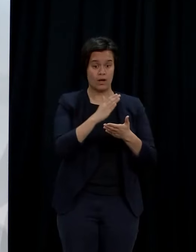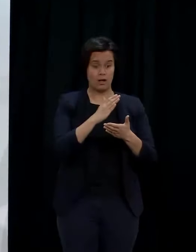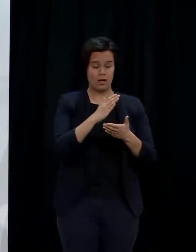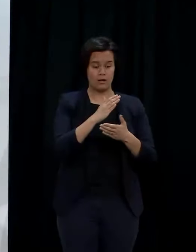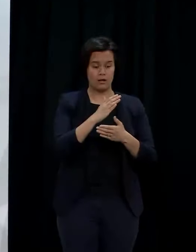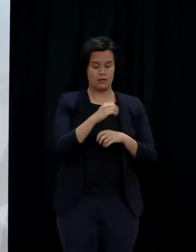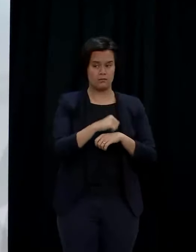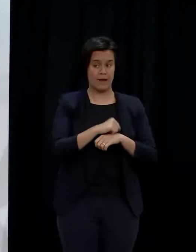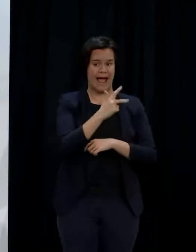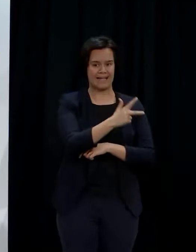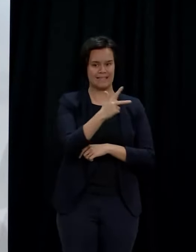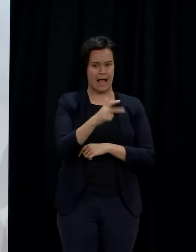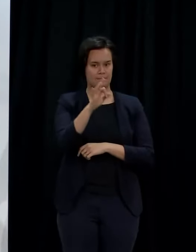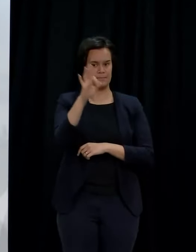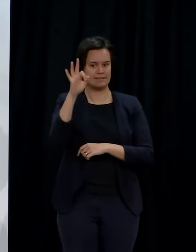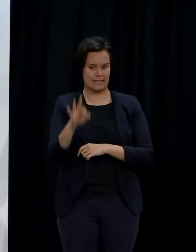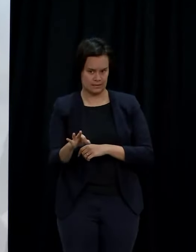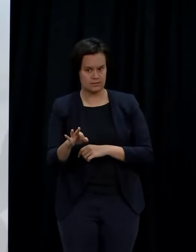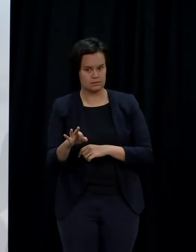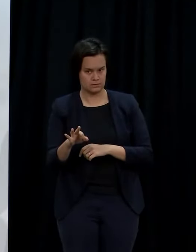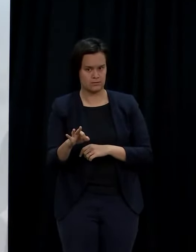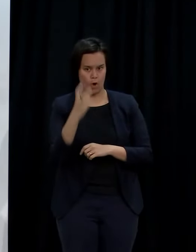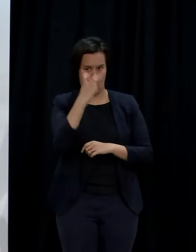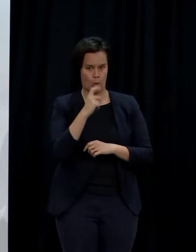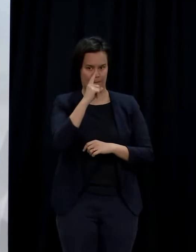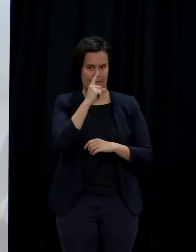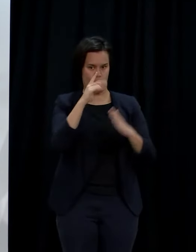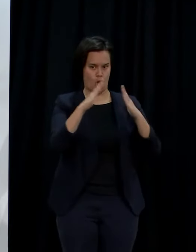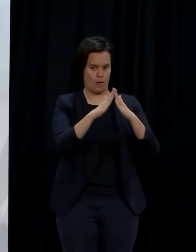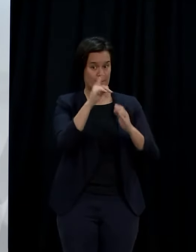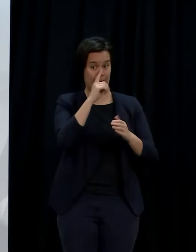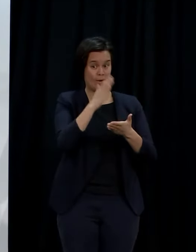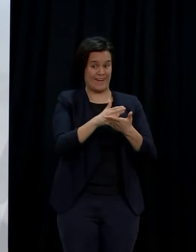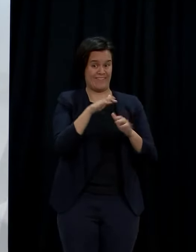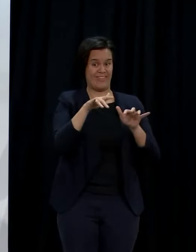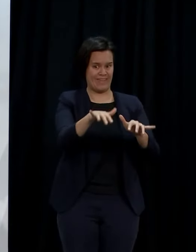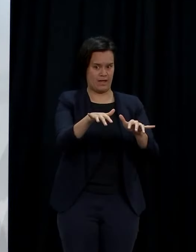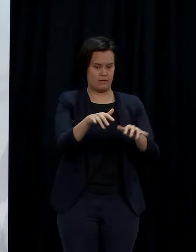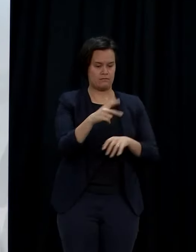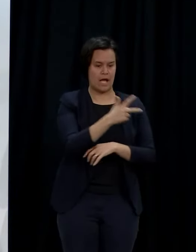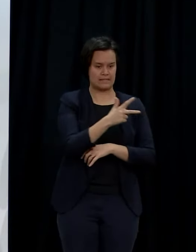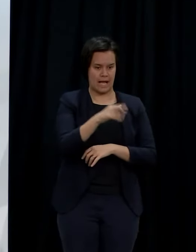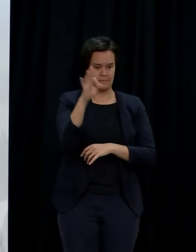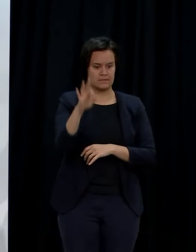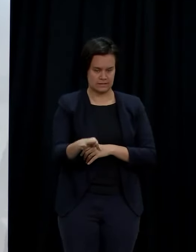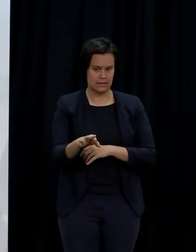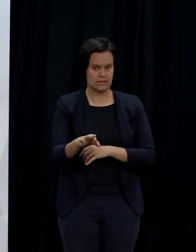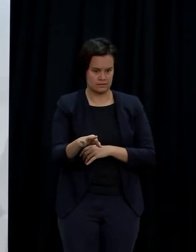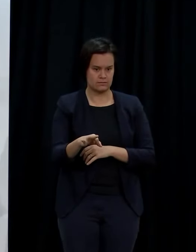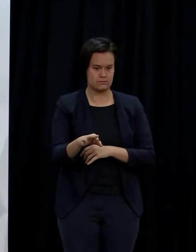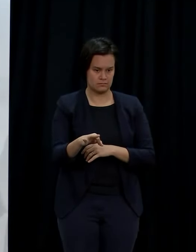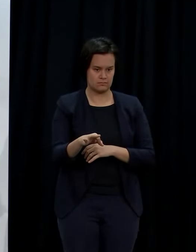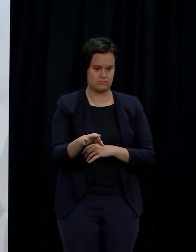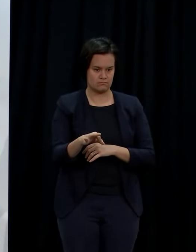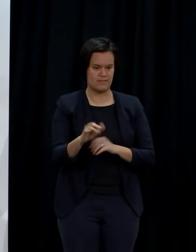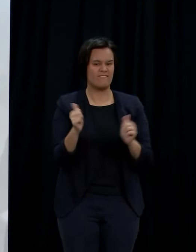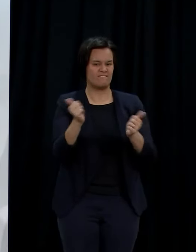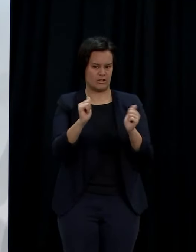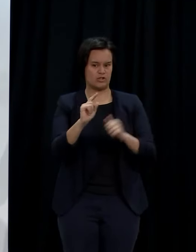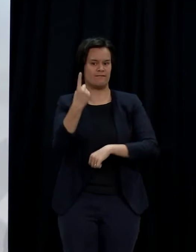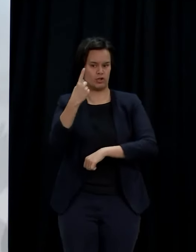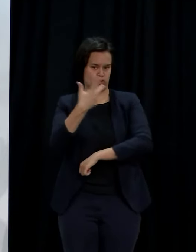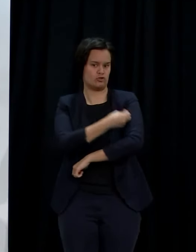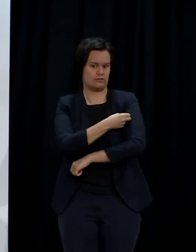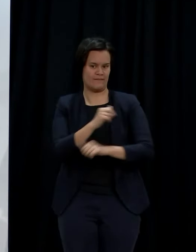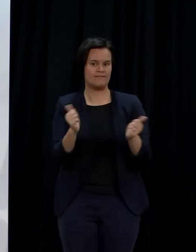metro region who were vaccinated with their first dose. Across Northland, 78%. My understanding is for this particular